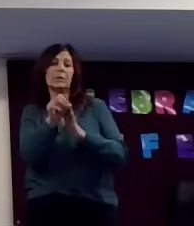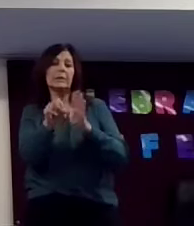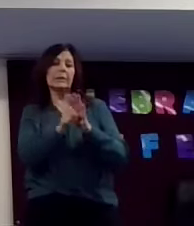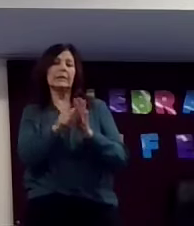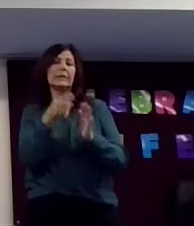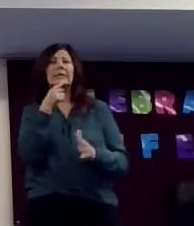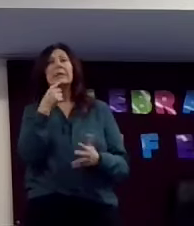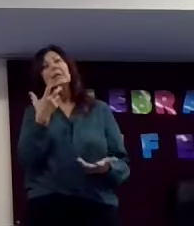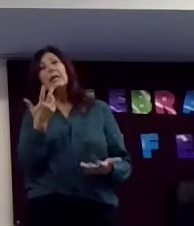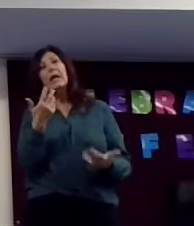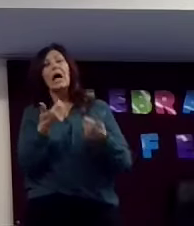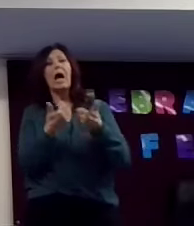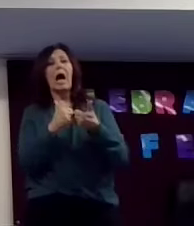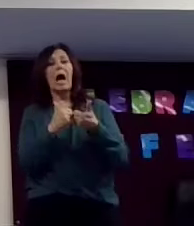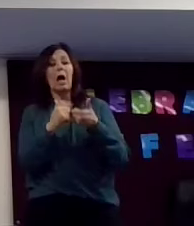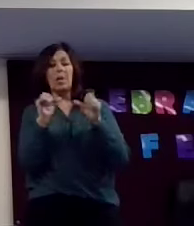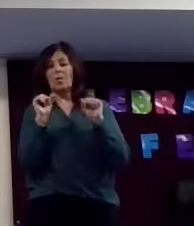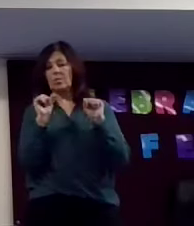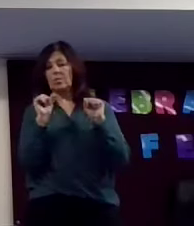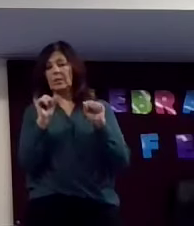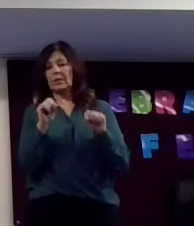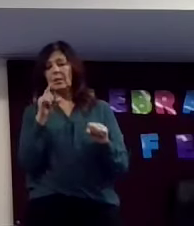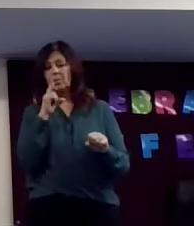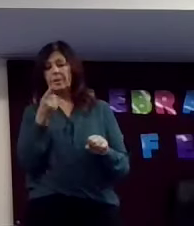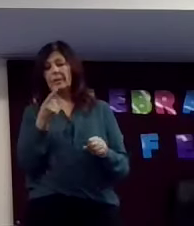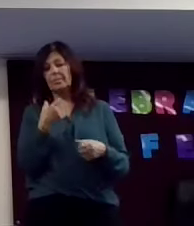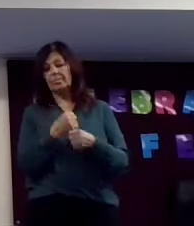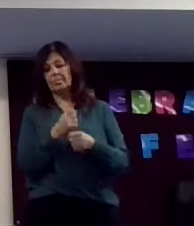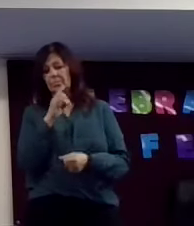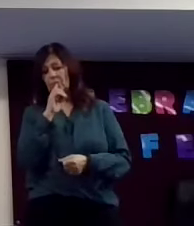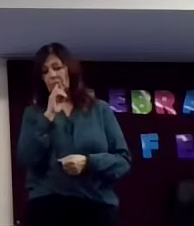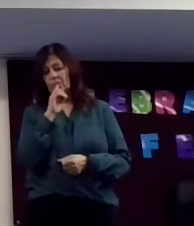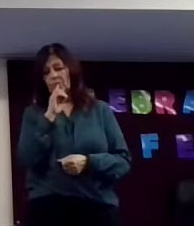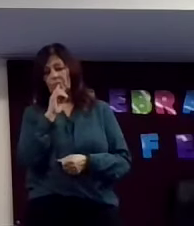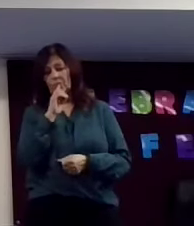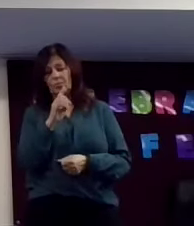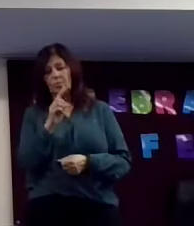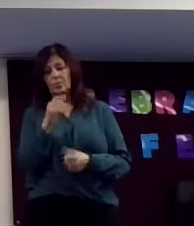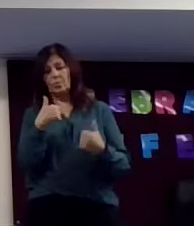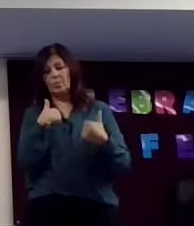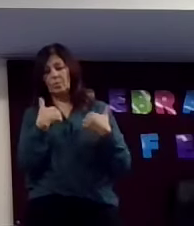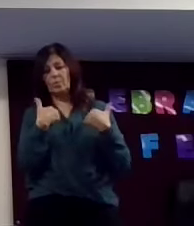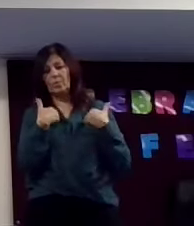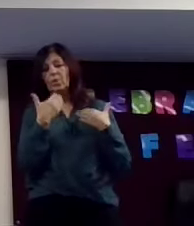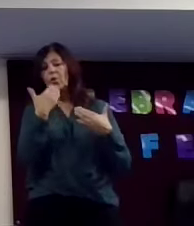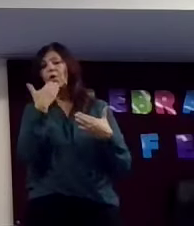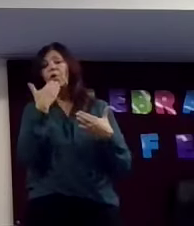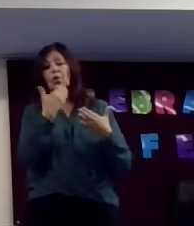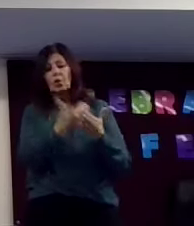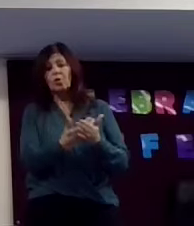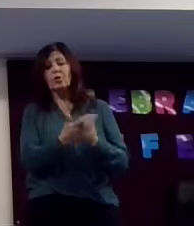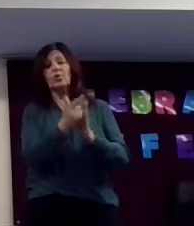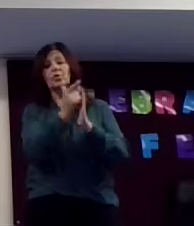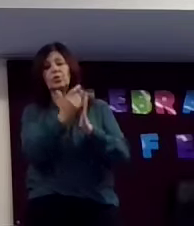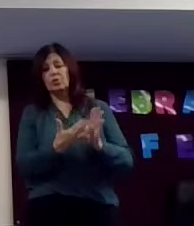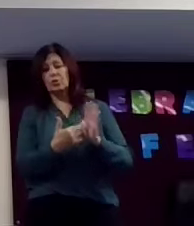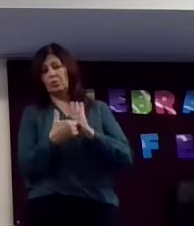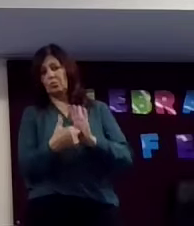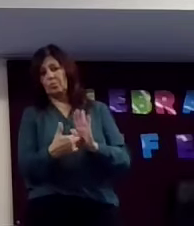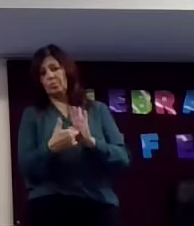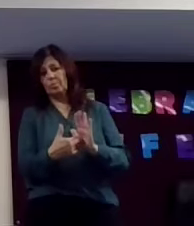say, well, how can we maybe better ensure that we've got good attorney